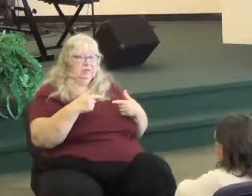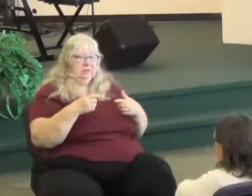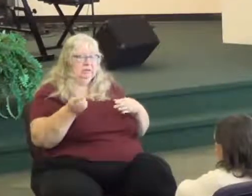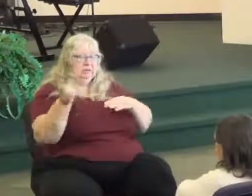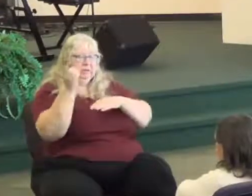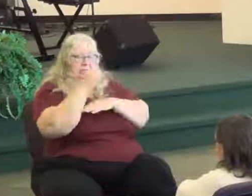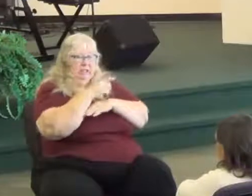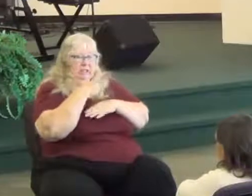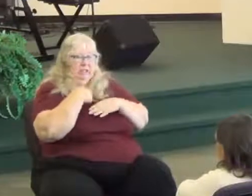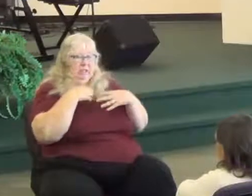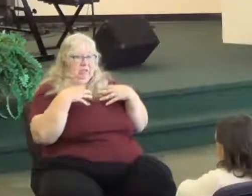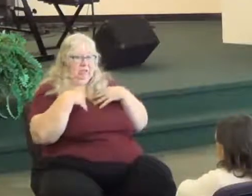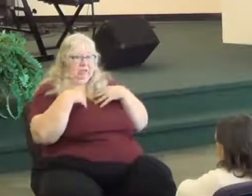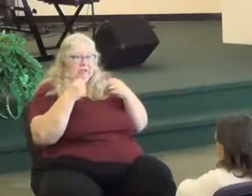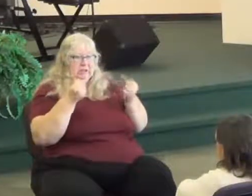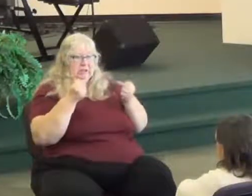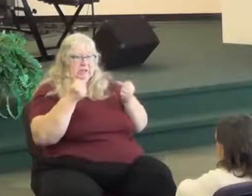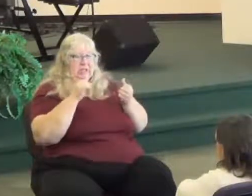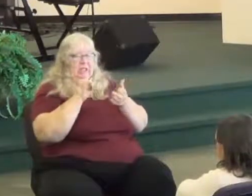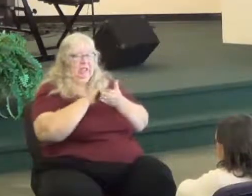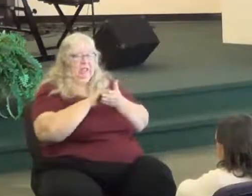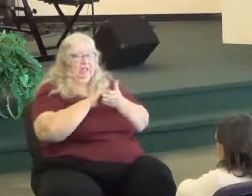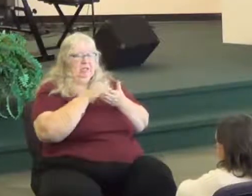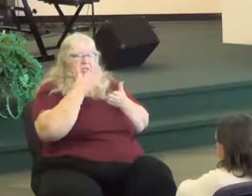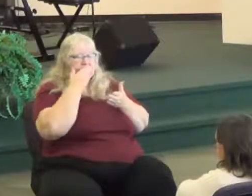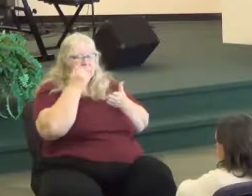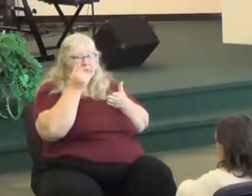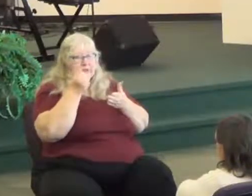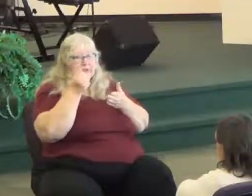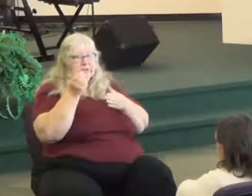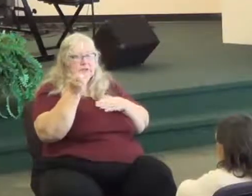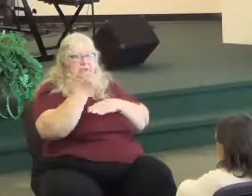I was healed. That was the best day of my life.